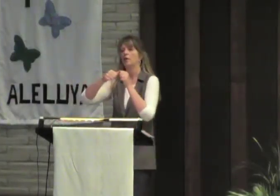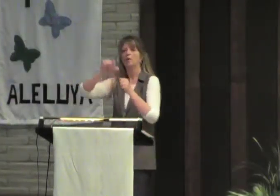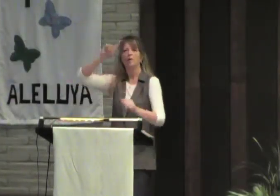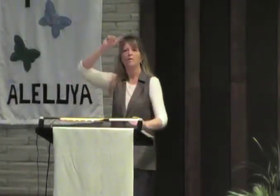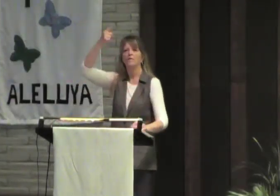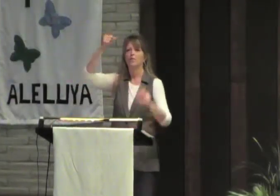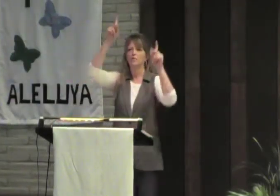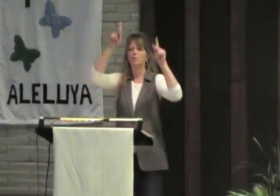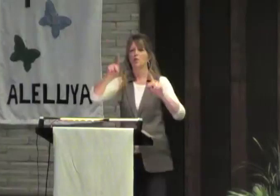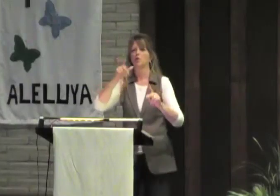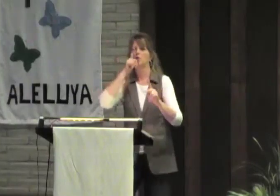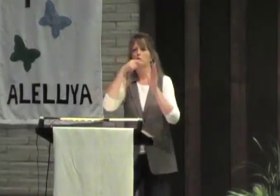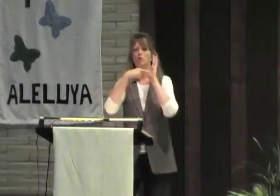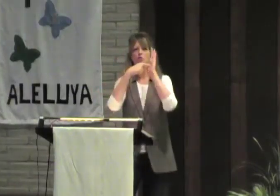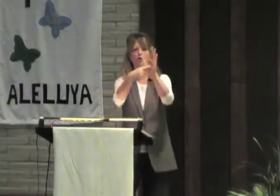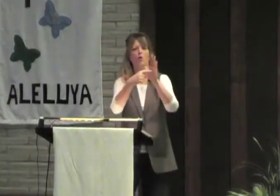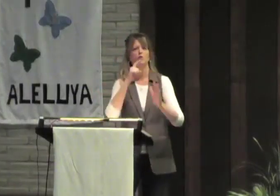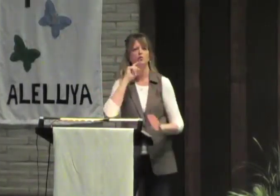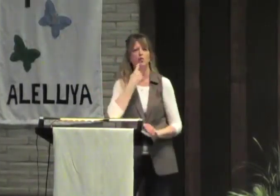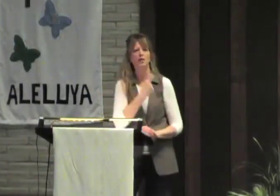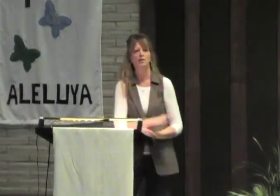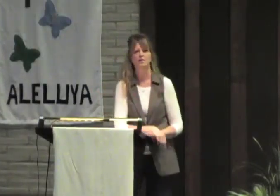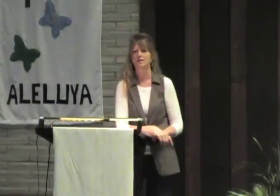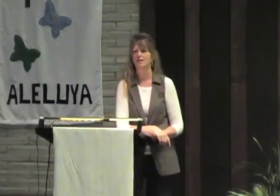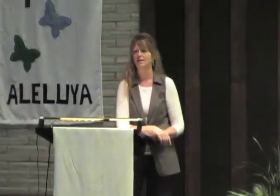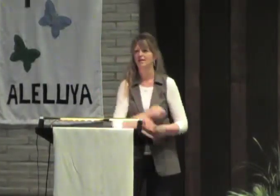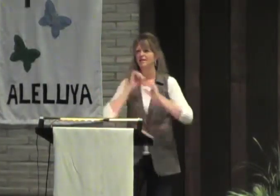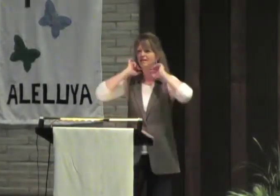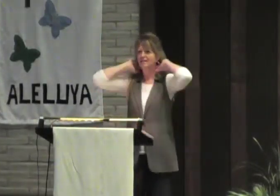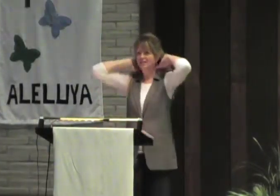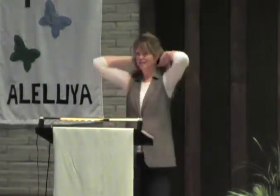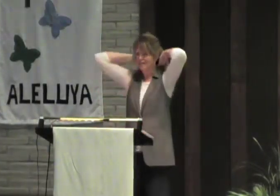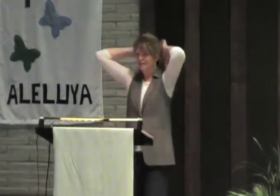And do you remember the first person who showed jealousy?